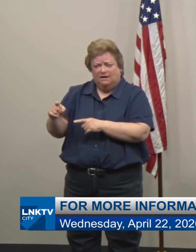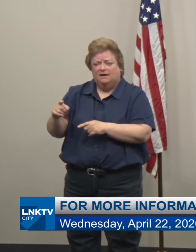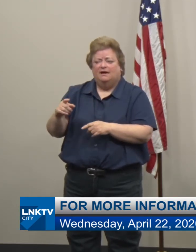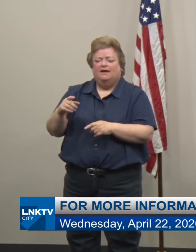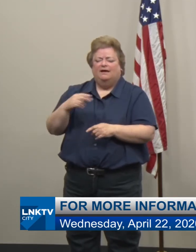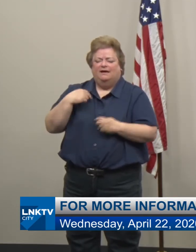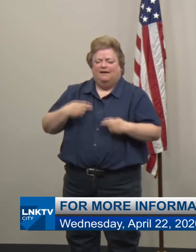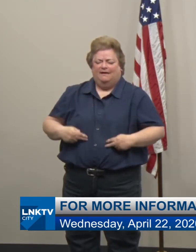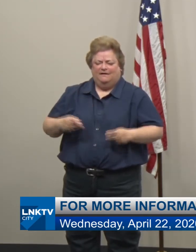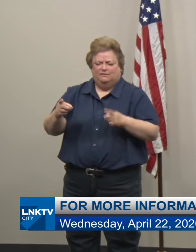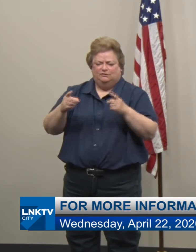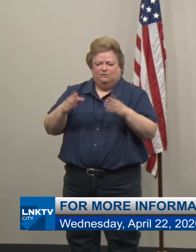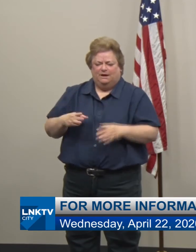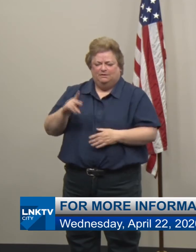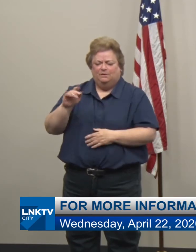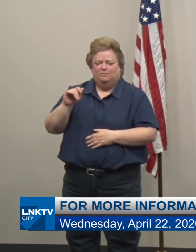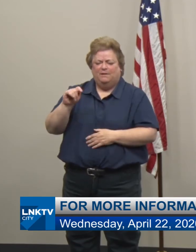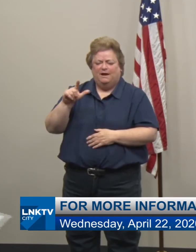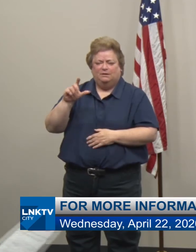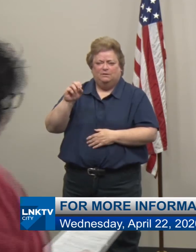Lopez.